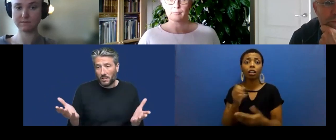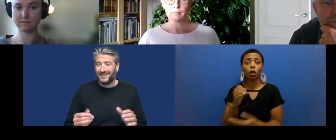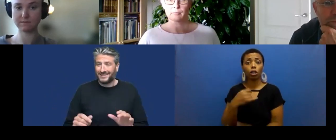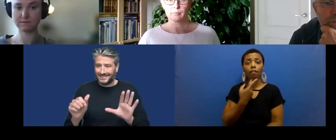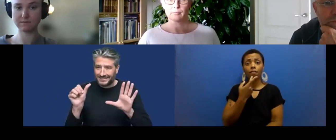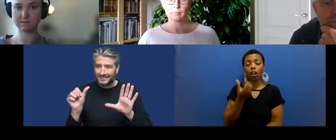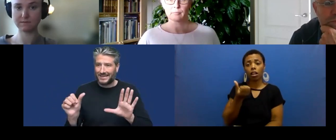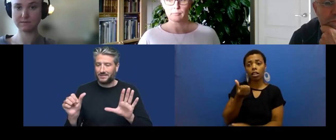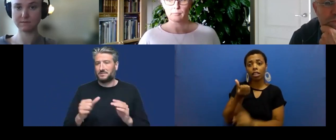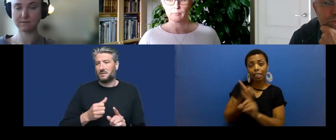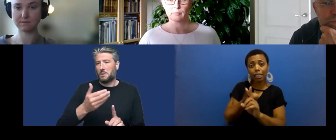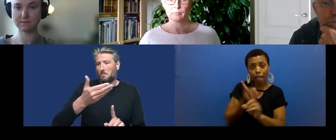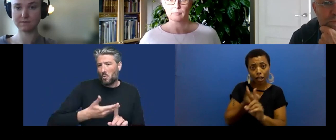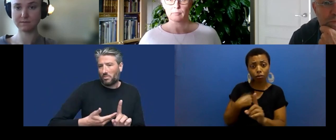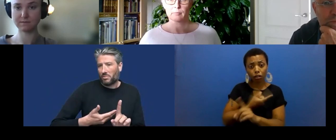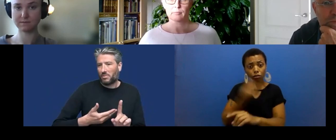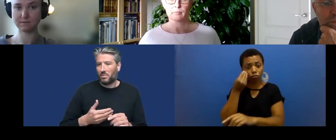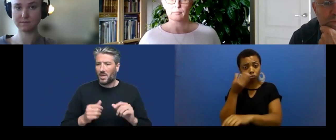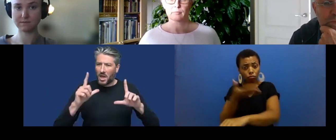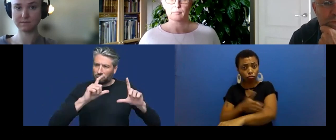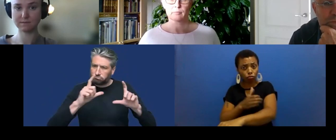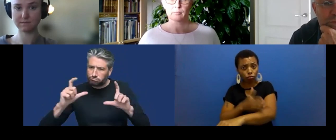pictures, transform them, put them in through